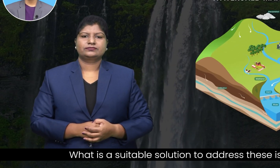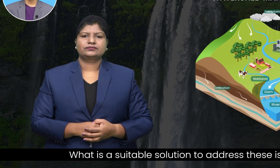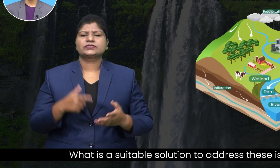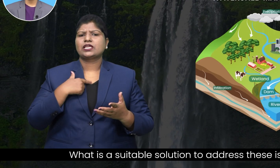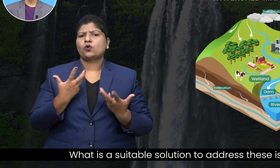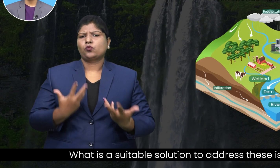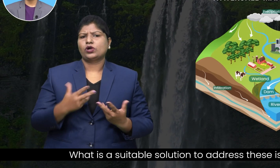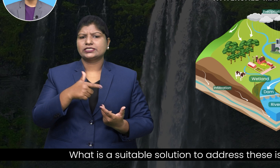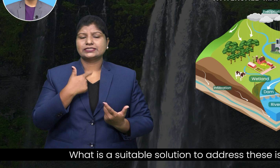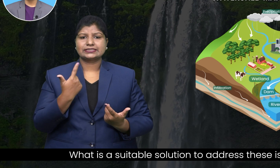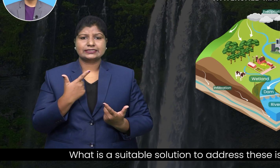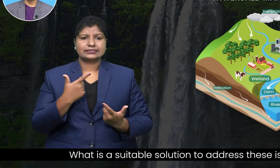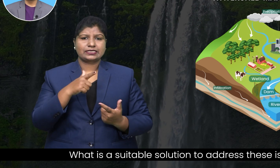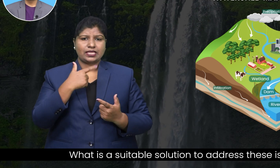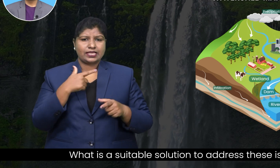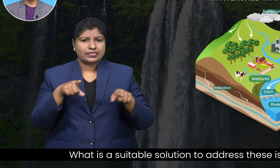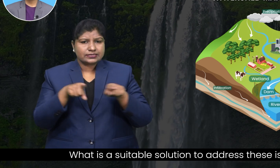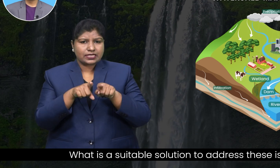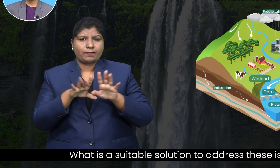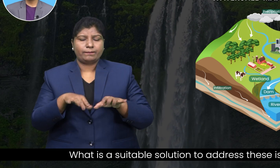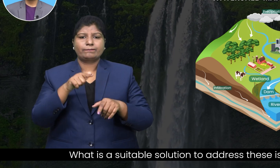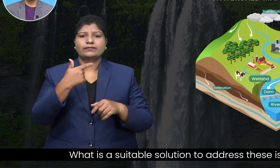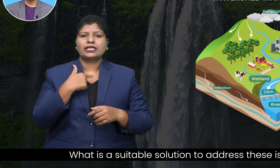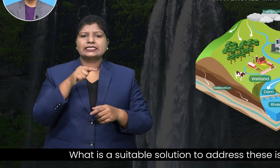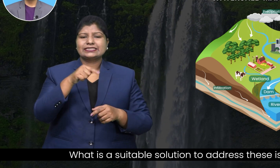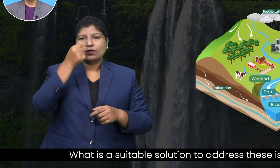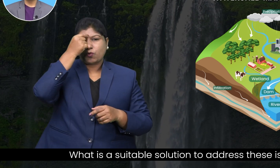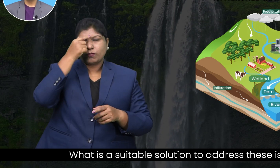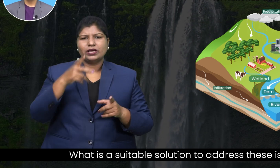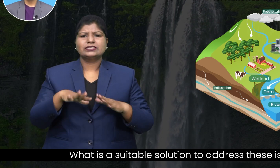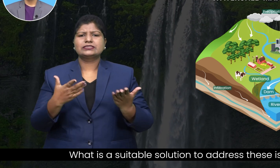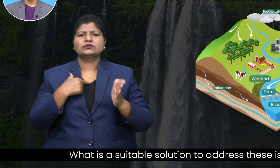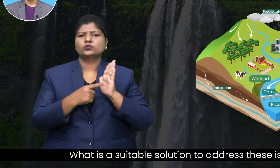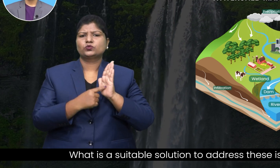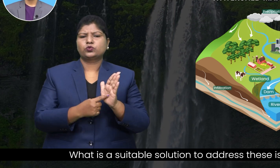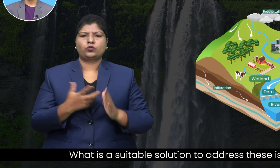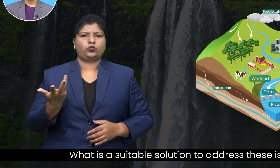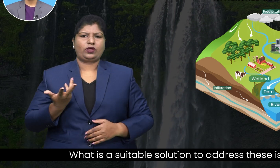What is a suitable solution to address these issues?